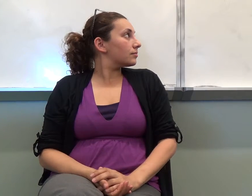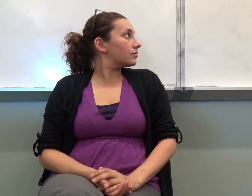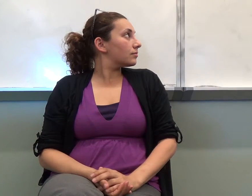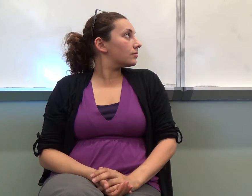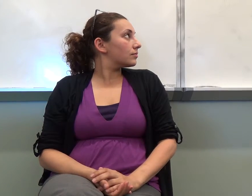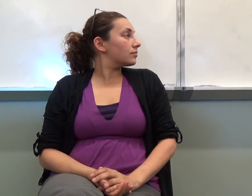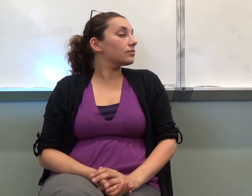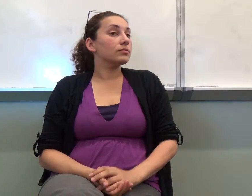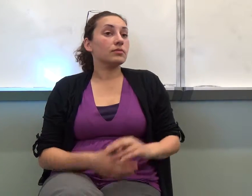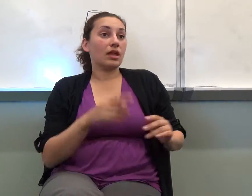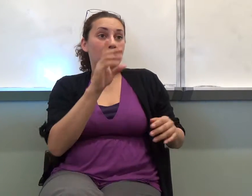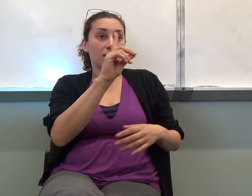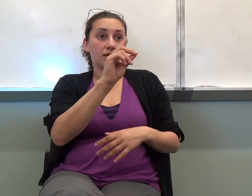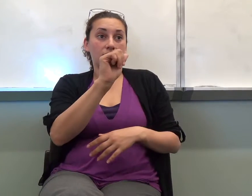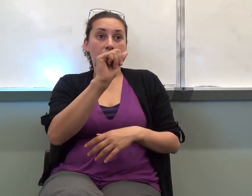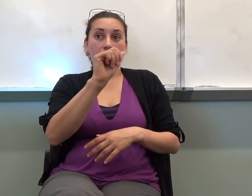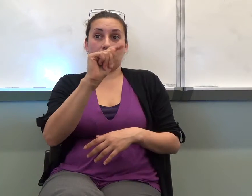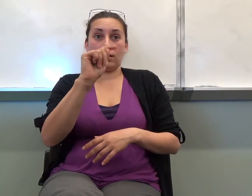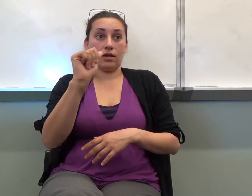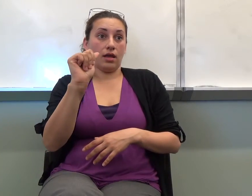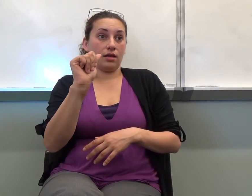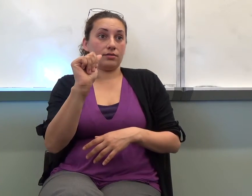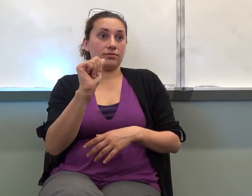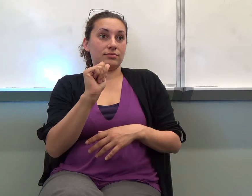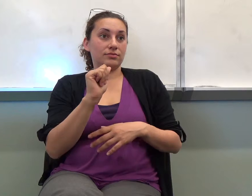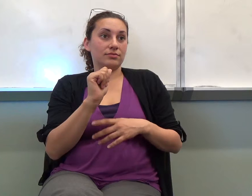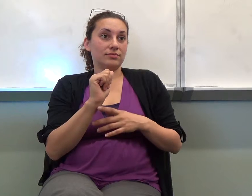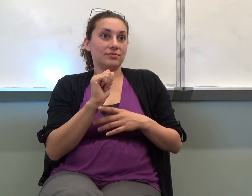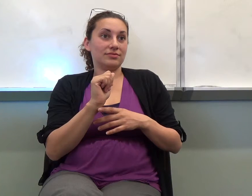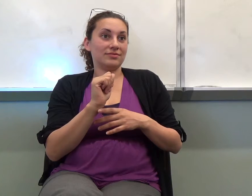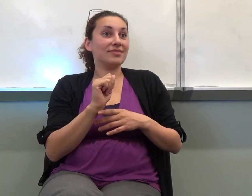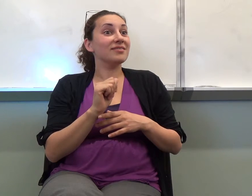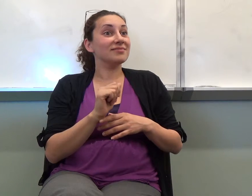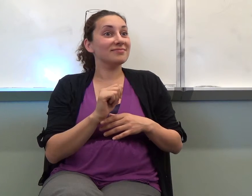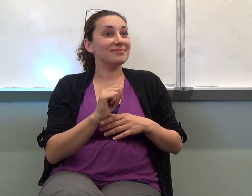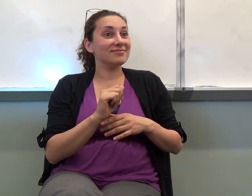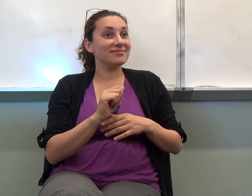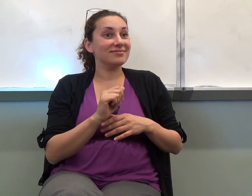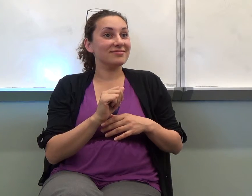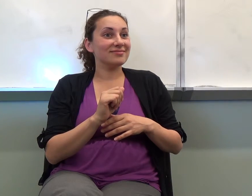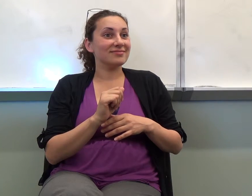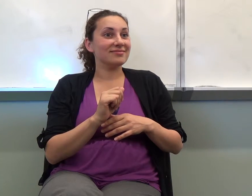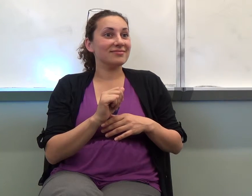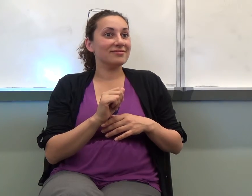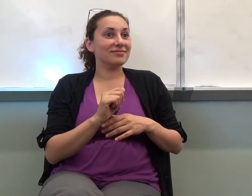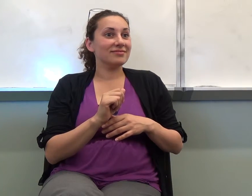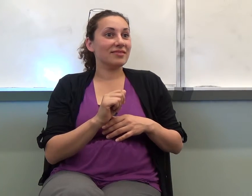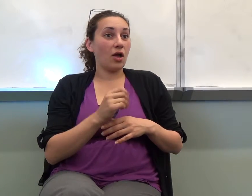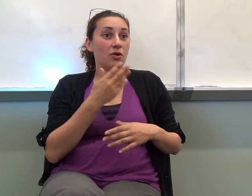And that data is sectioned off into what's called class intervals.